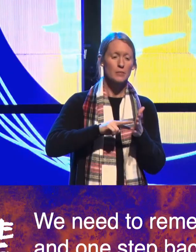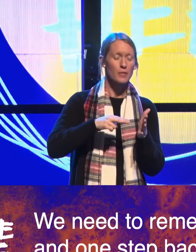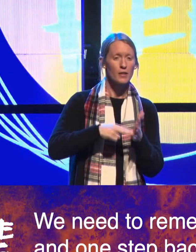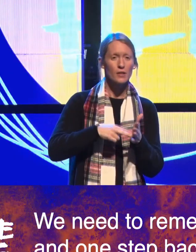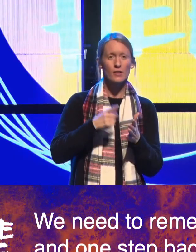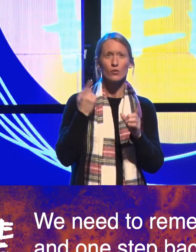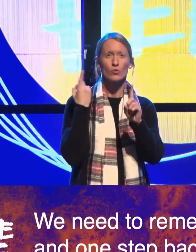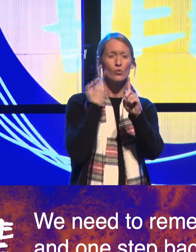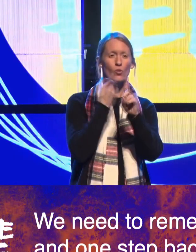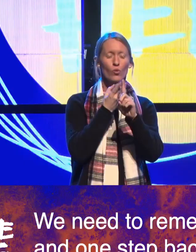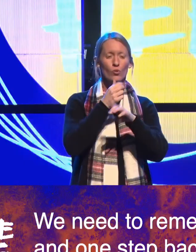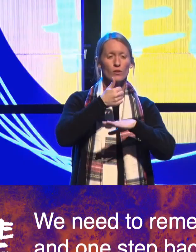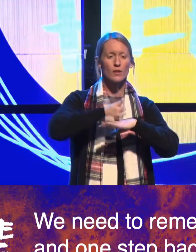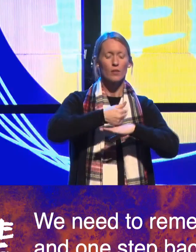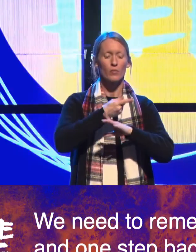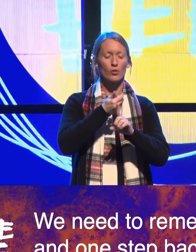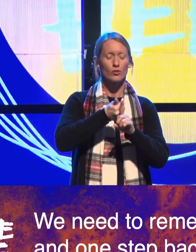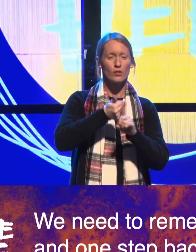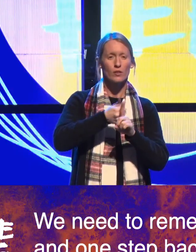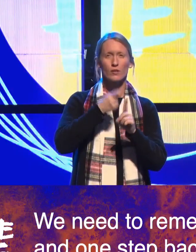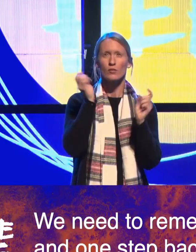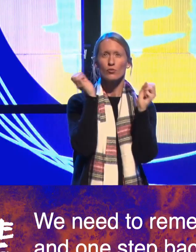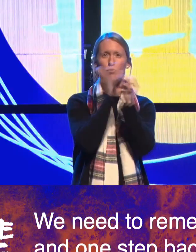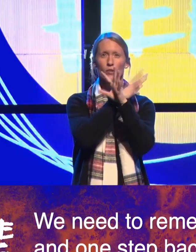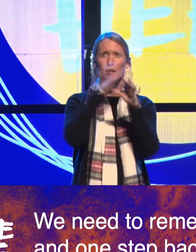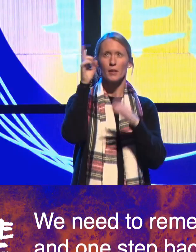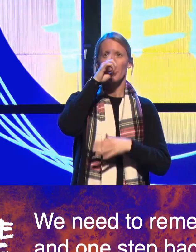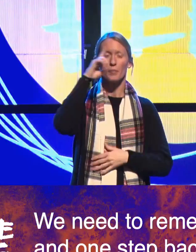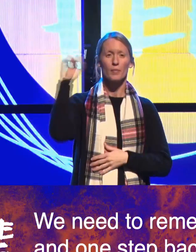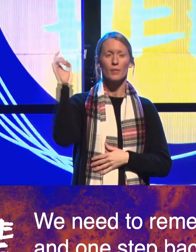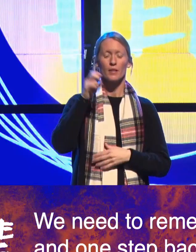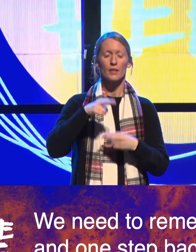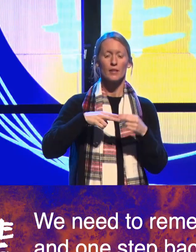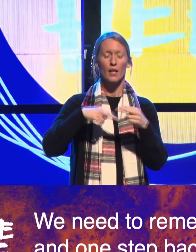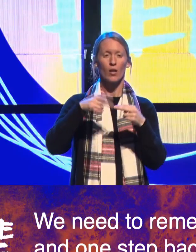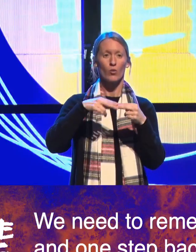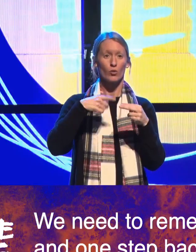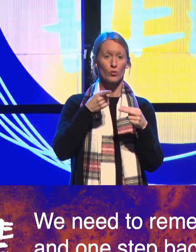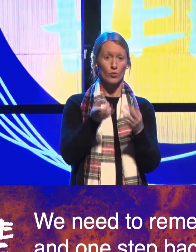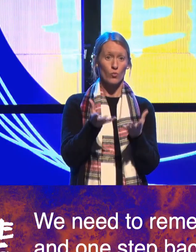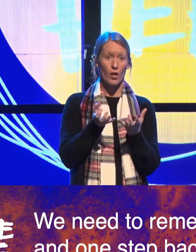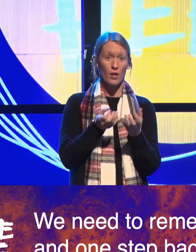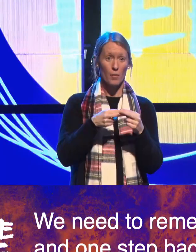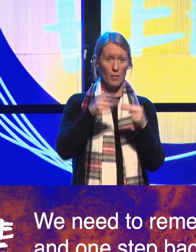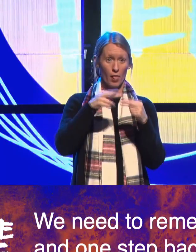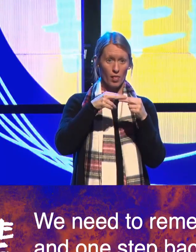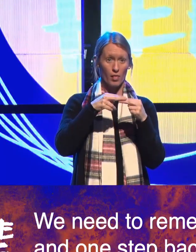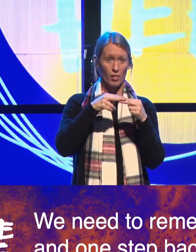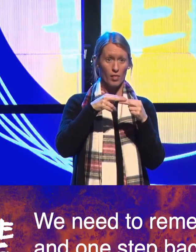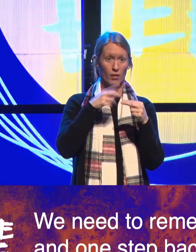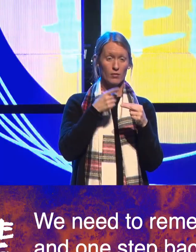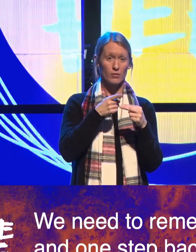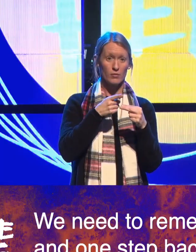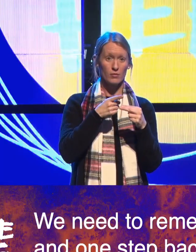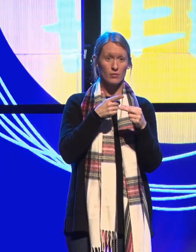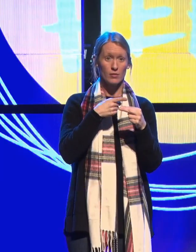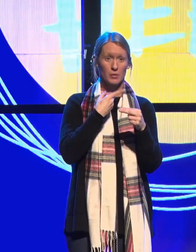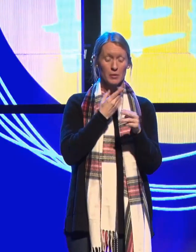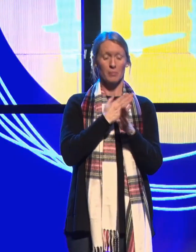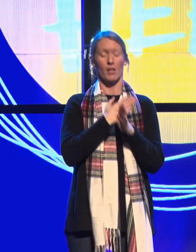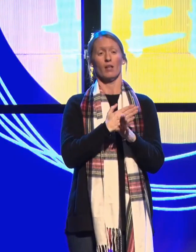that you set for yourself, any dream that you have, any tower that you want to build, boy, there's going to be setbacks.